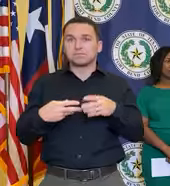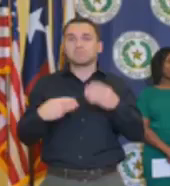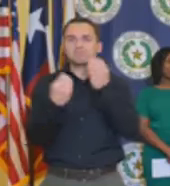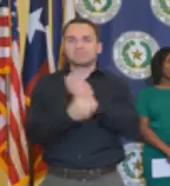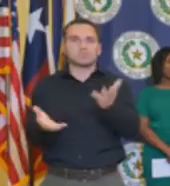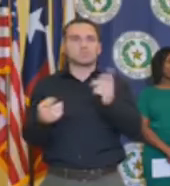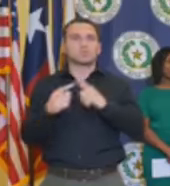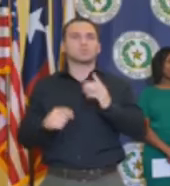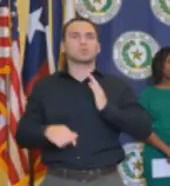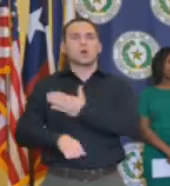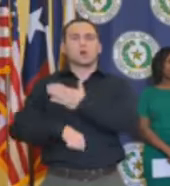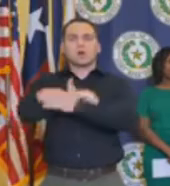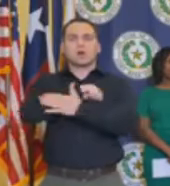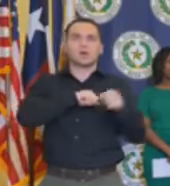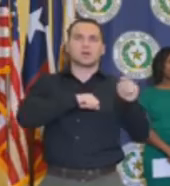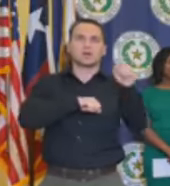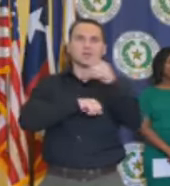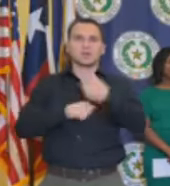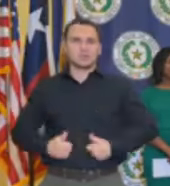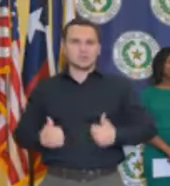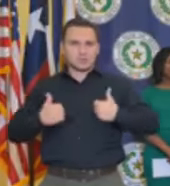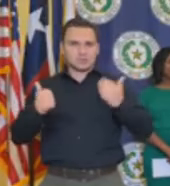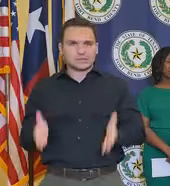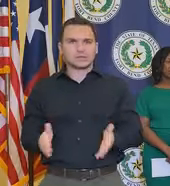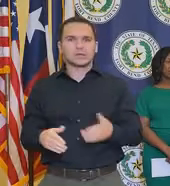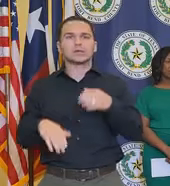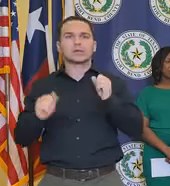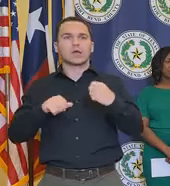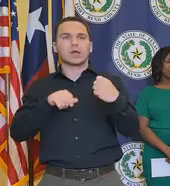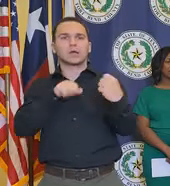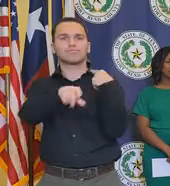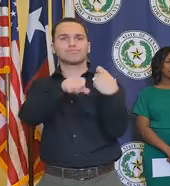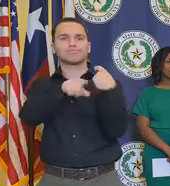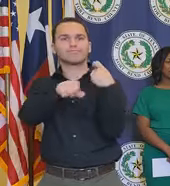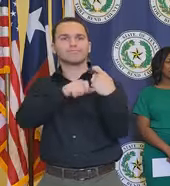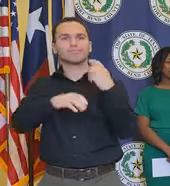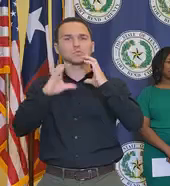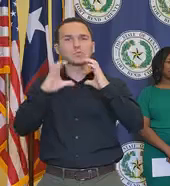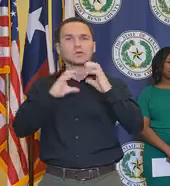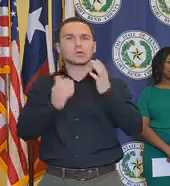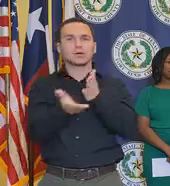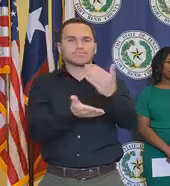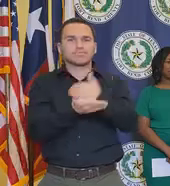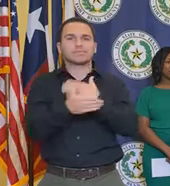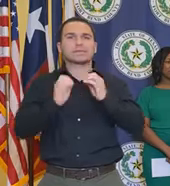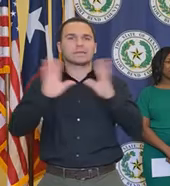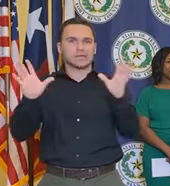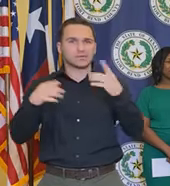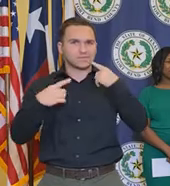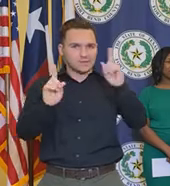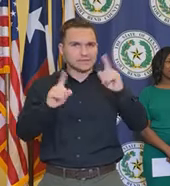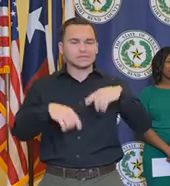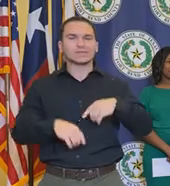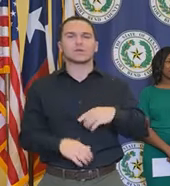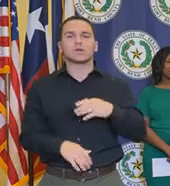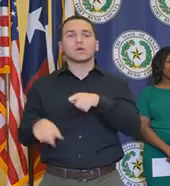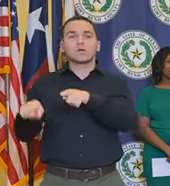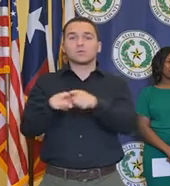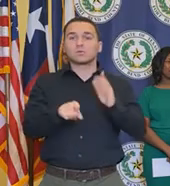can communicate with us better, efficient, and effective manner, and also our county employees